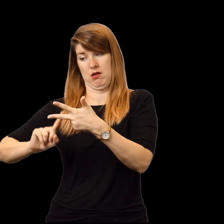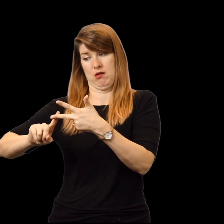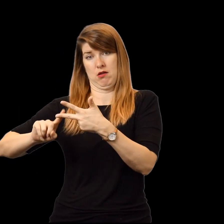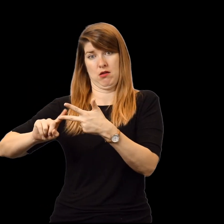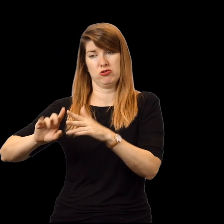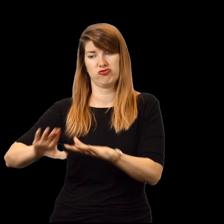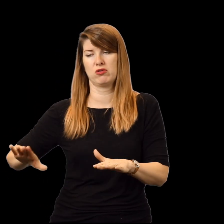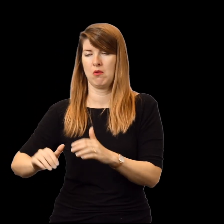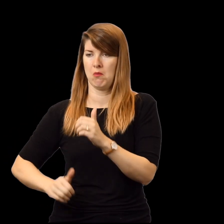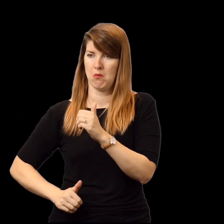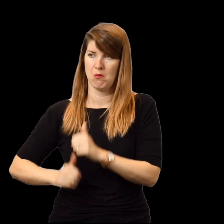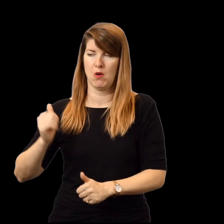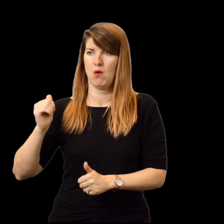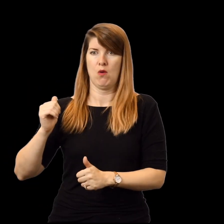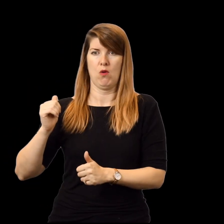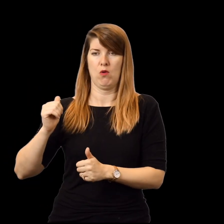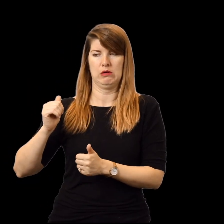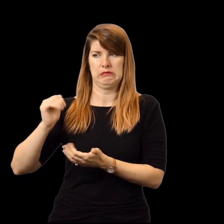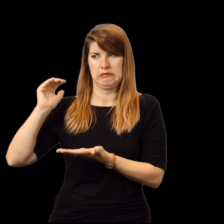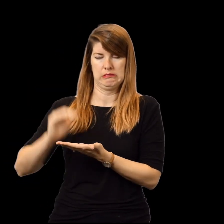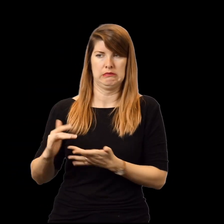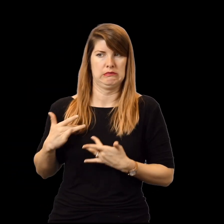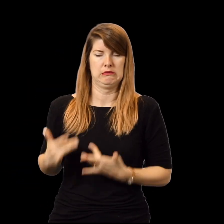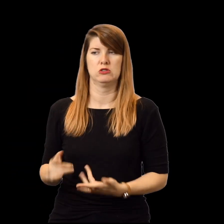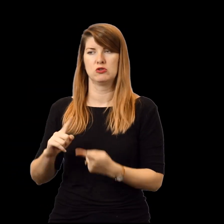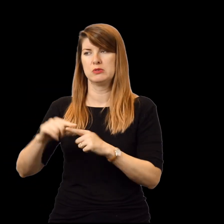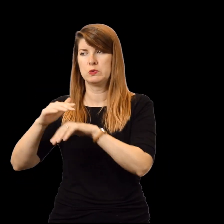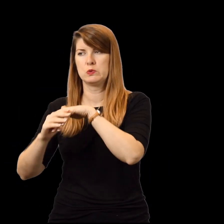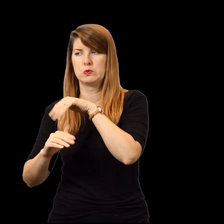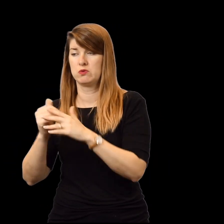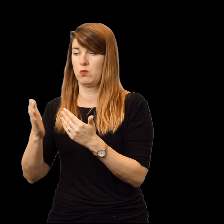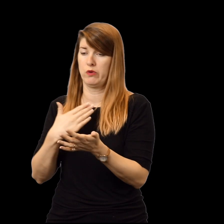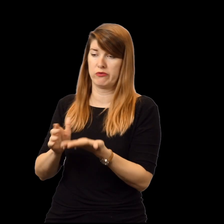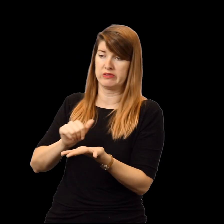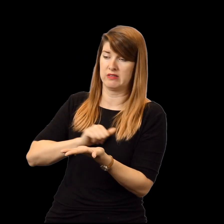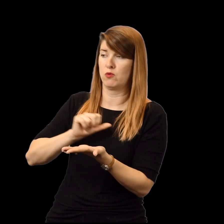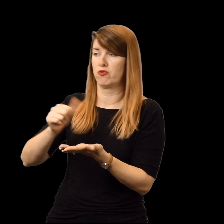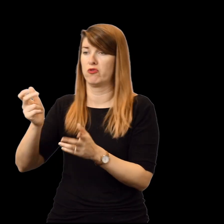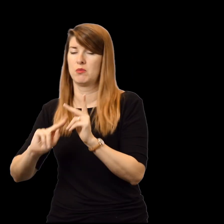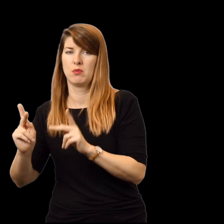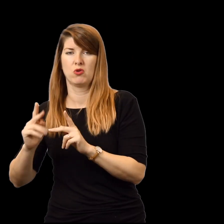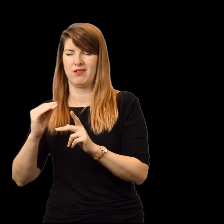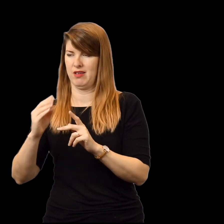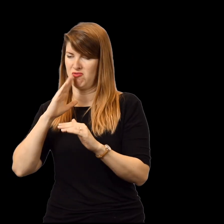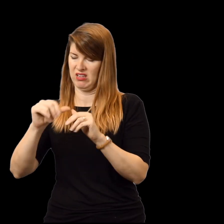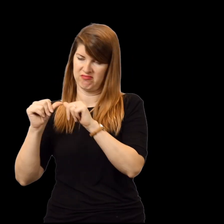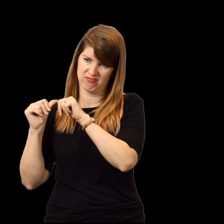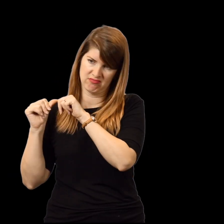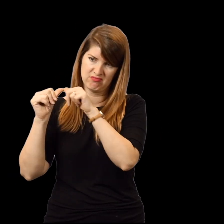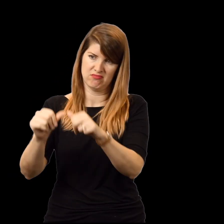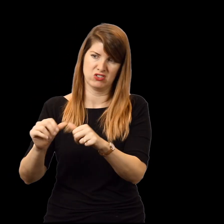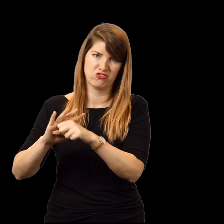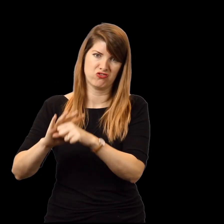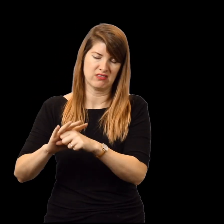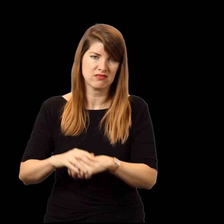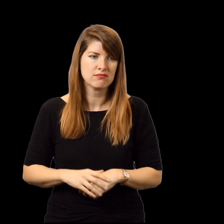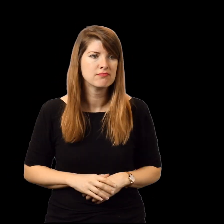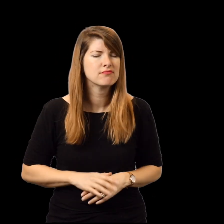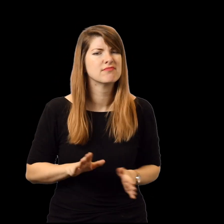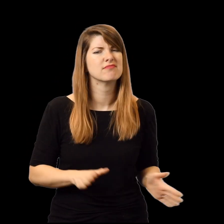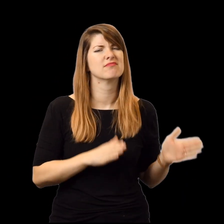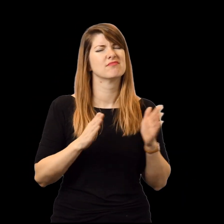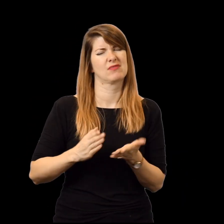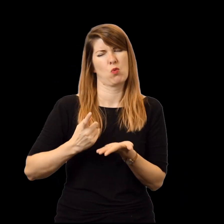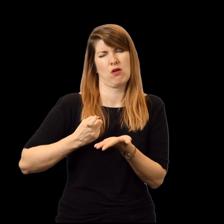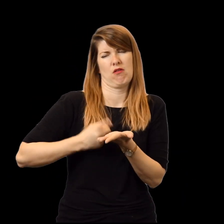most unable to be soothed by themselves or anyone else. They're under chronic stress. I